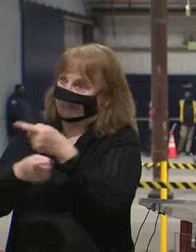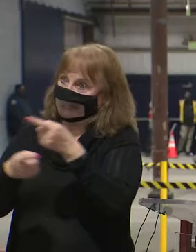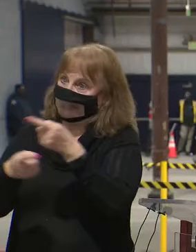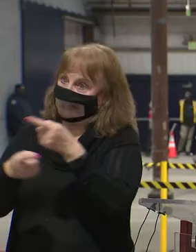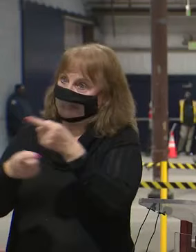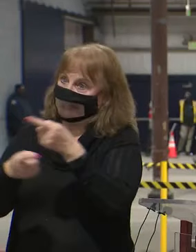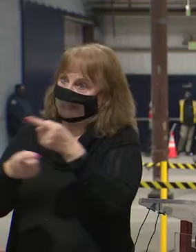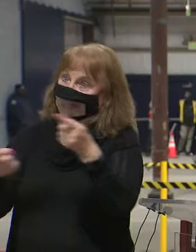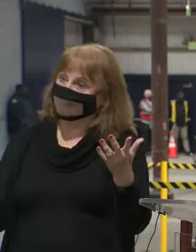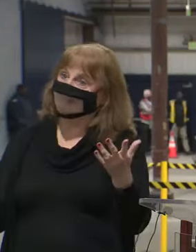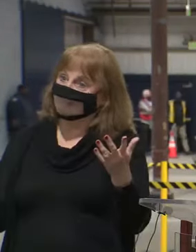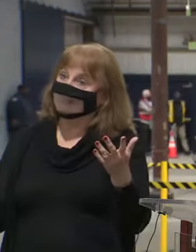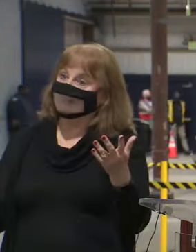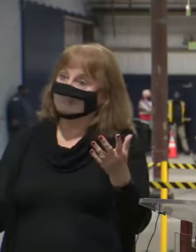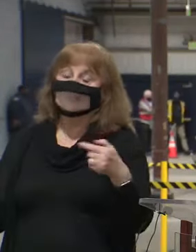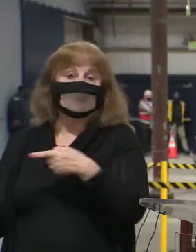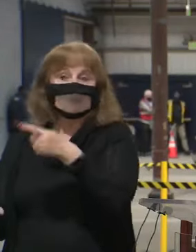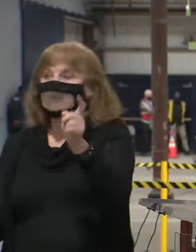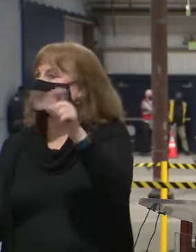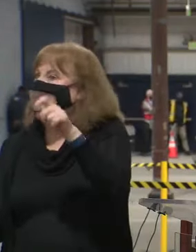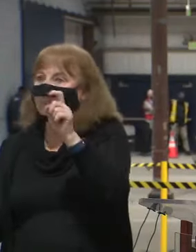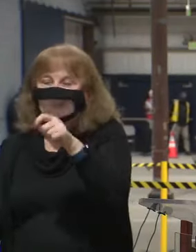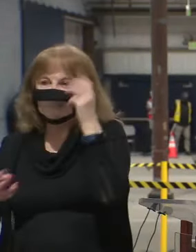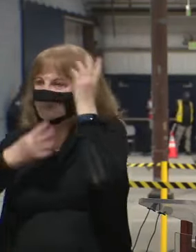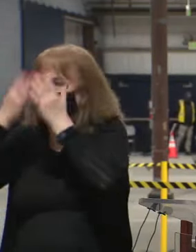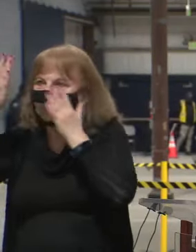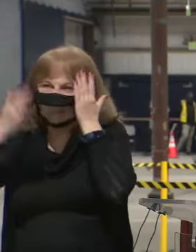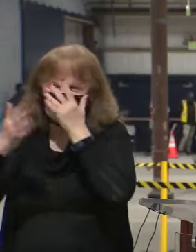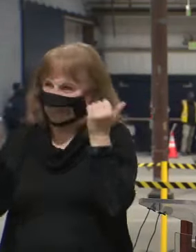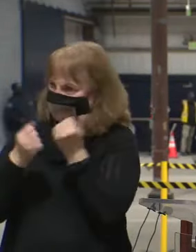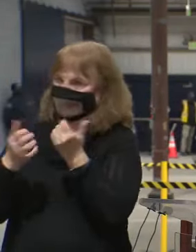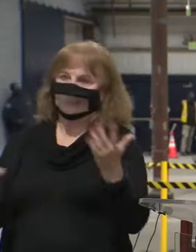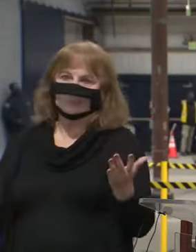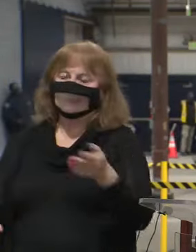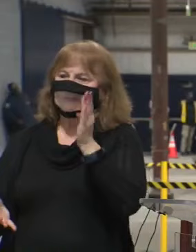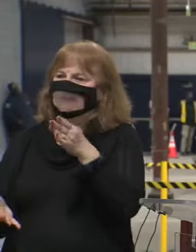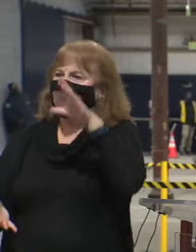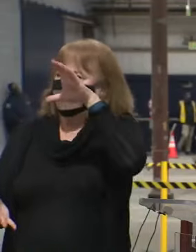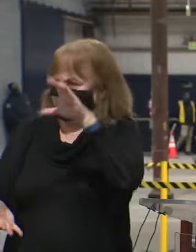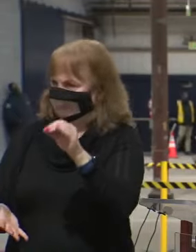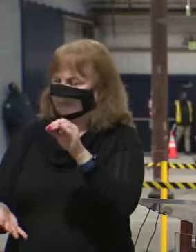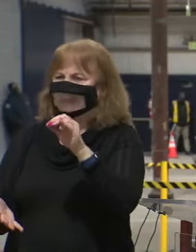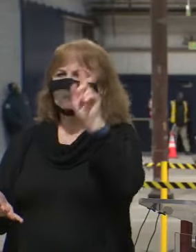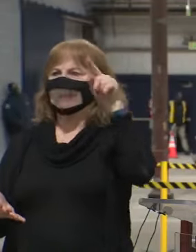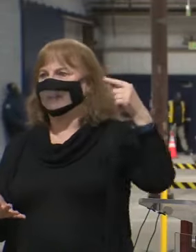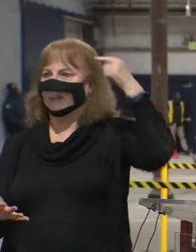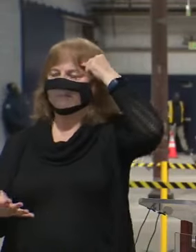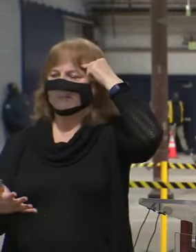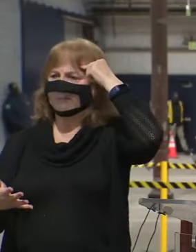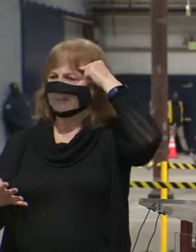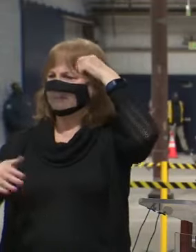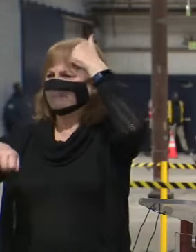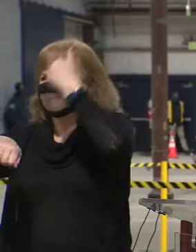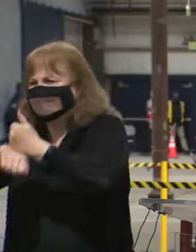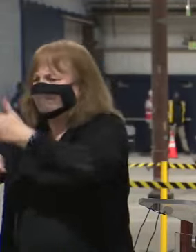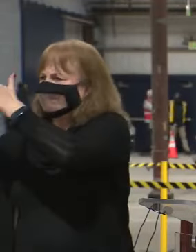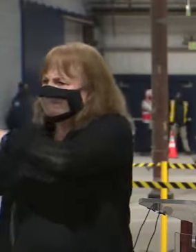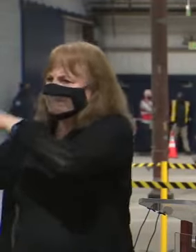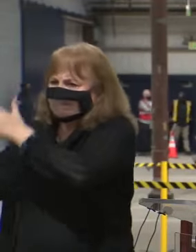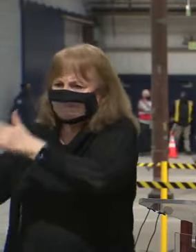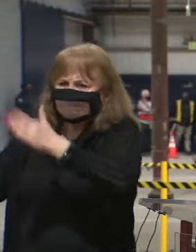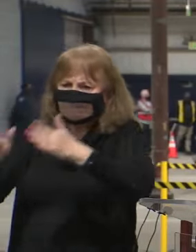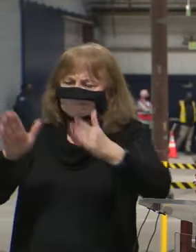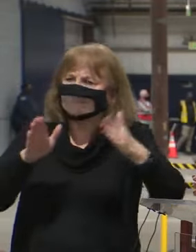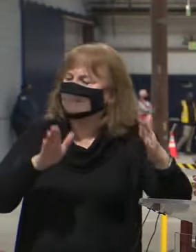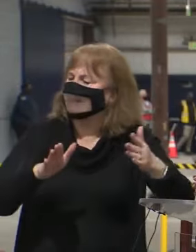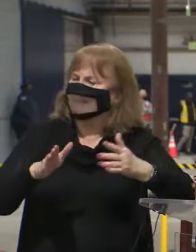you that you don't have to worry about a thing. Baltimore County government has it covered